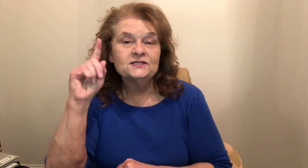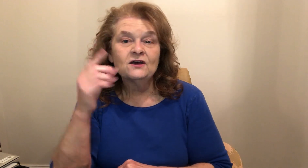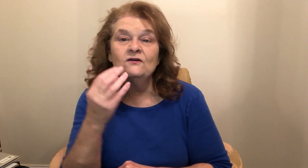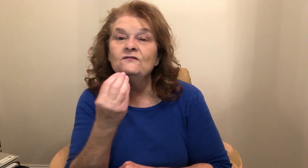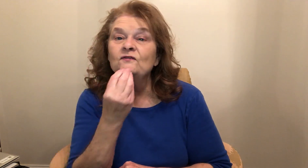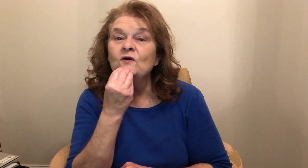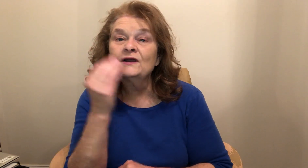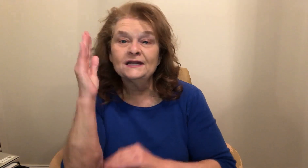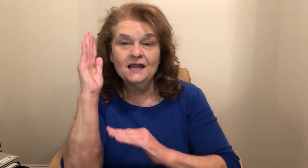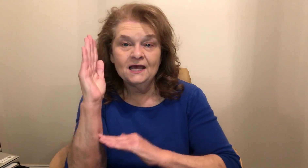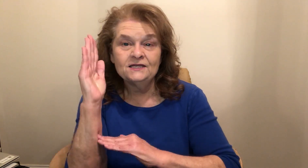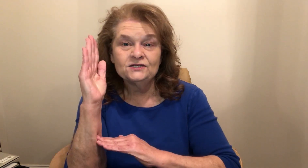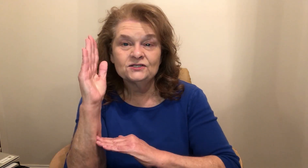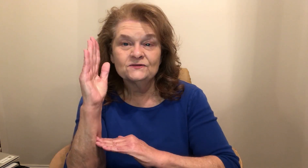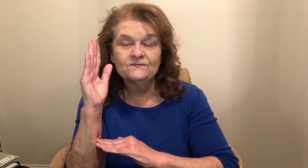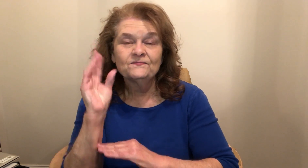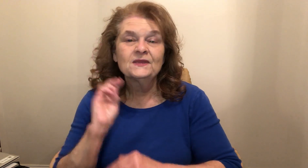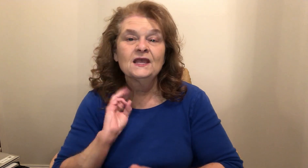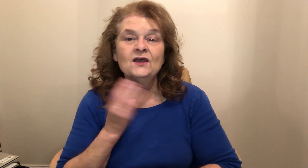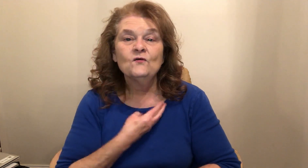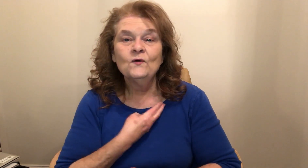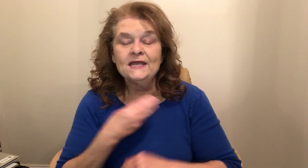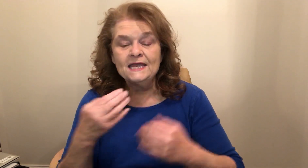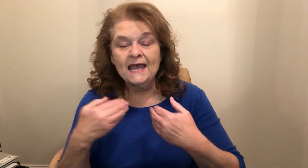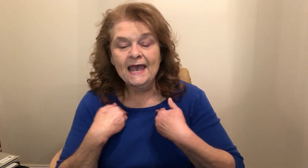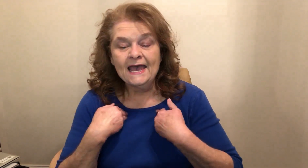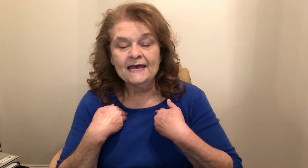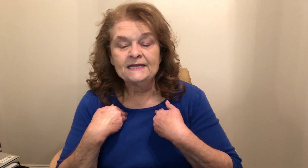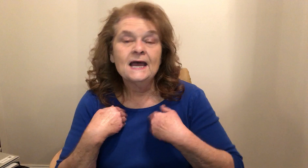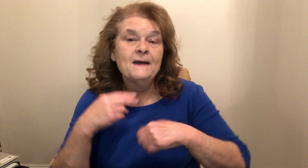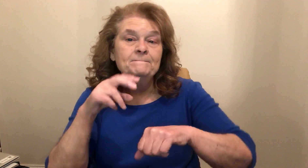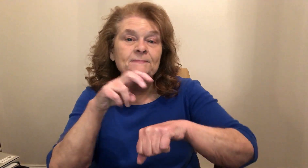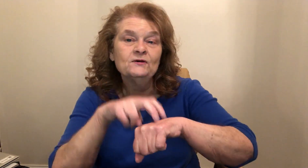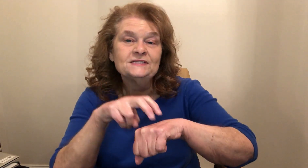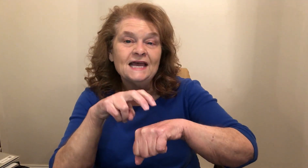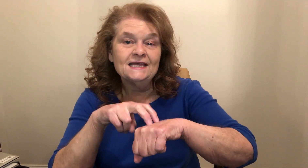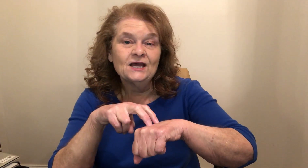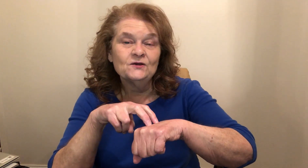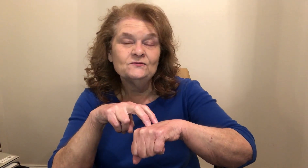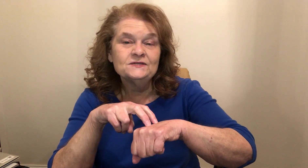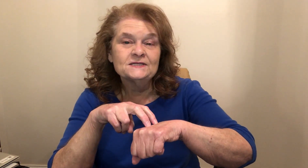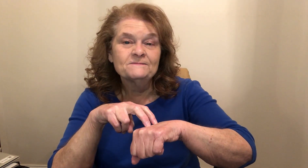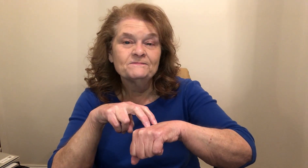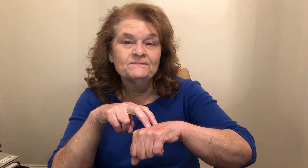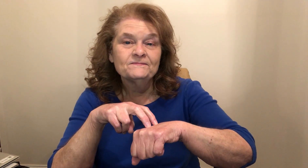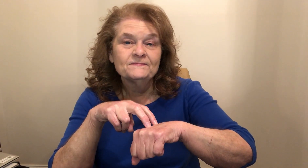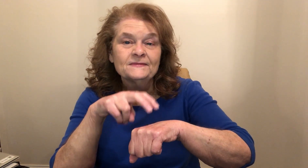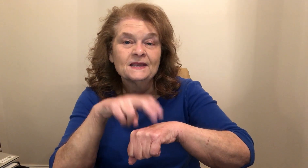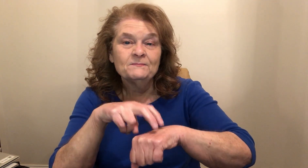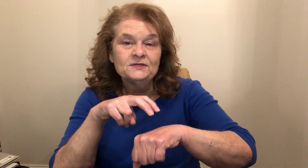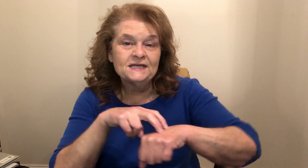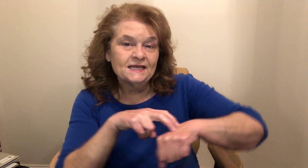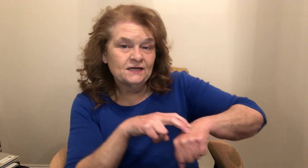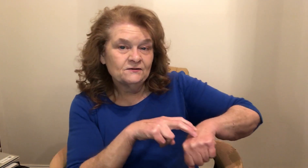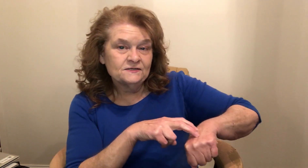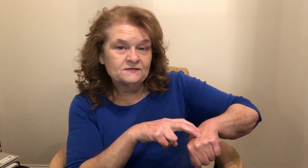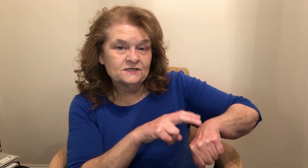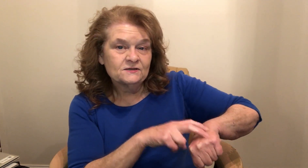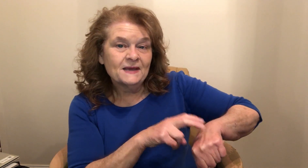So for lunch, we had potatoes, and just on the back of